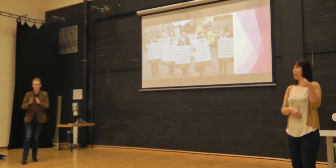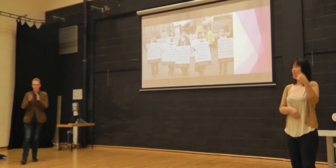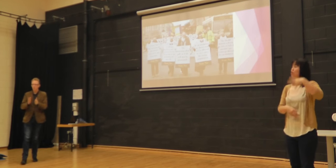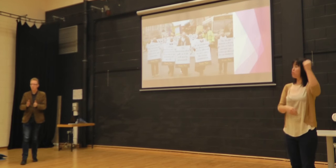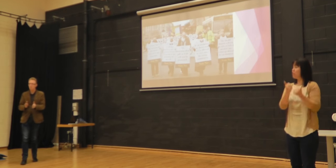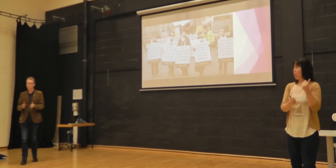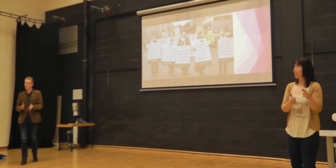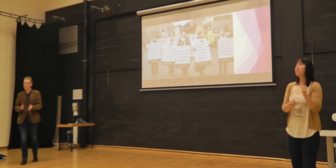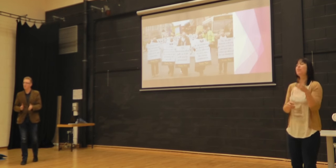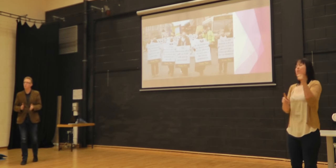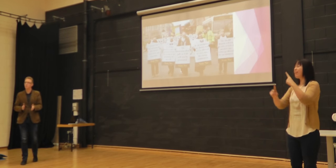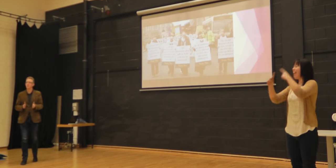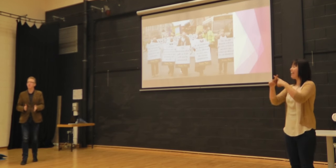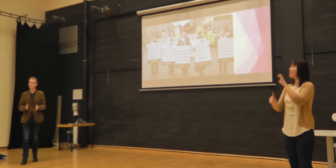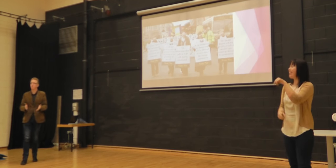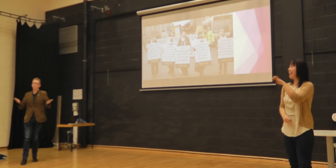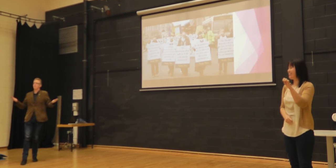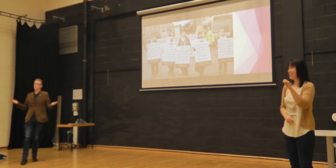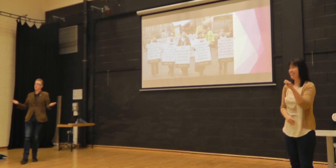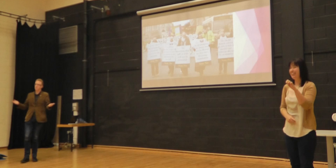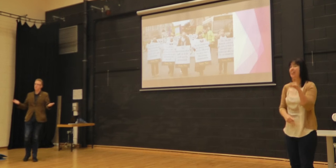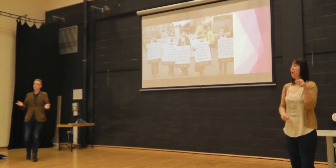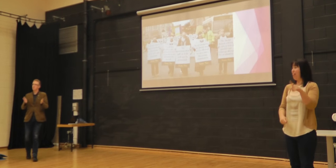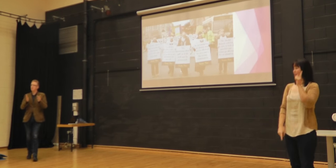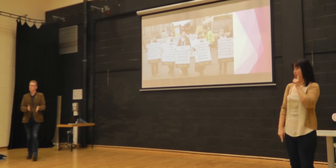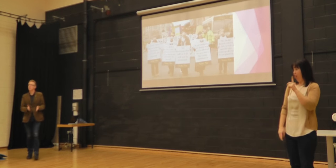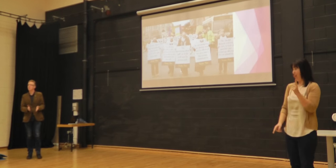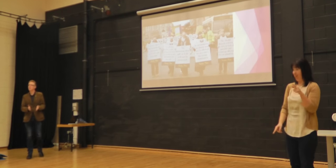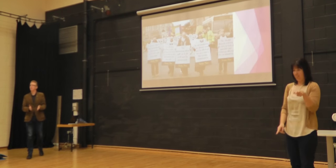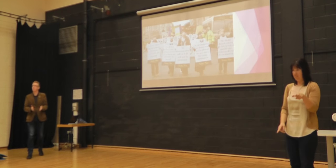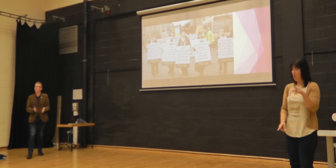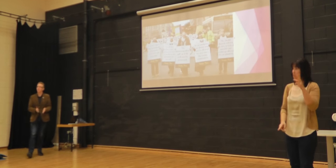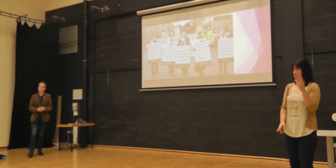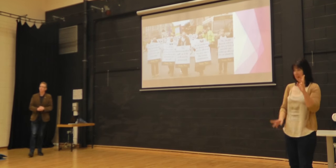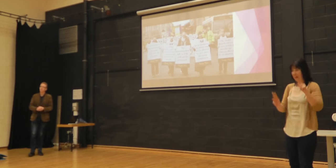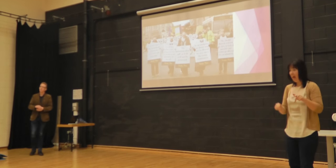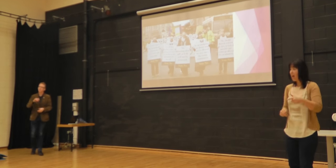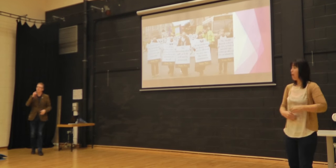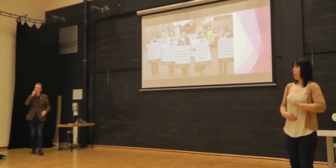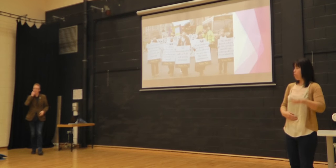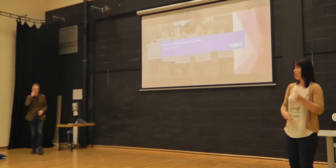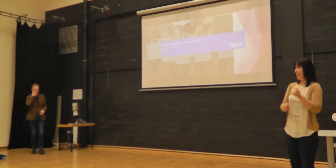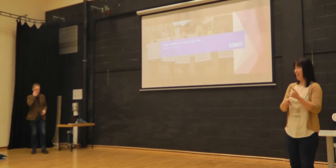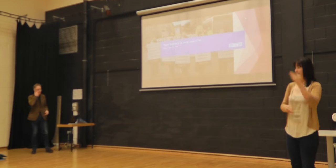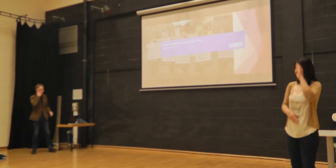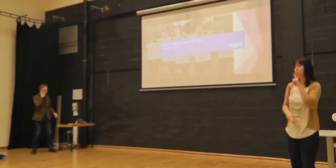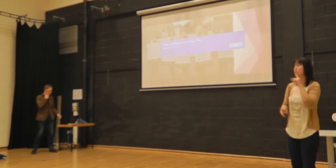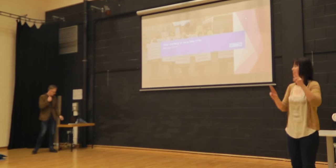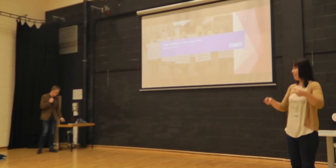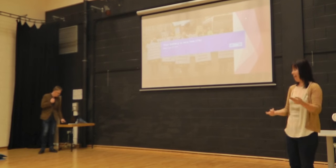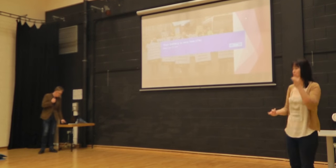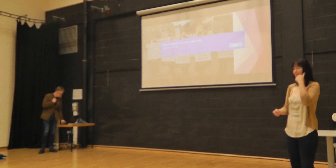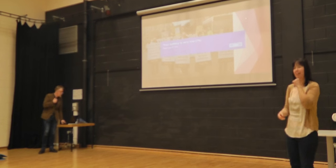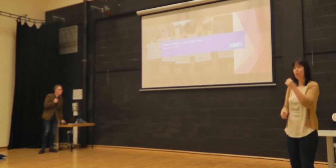14-year-old, could have had that abortion in Ireland, but of course didn't, because we had no abortion services in